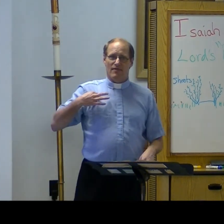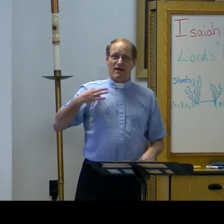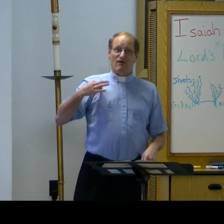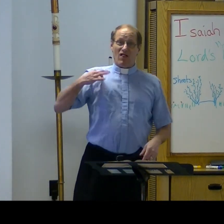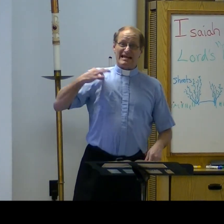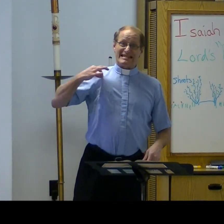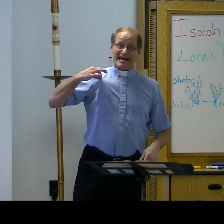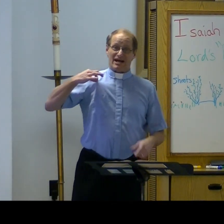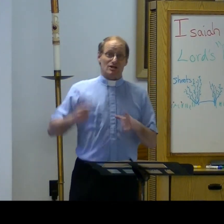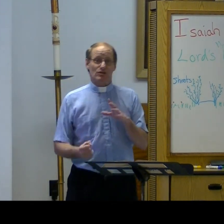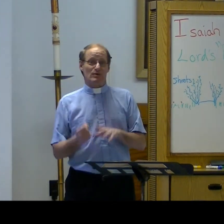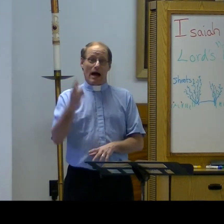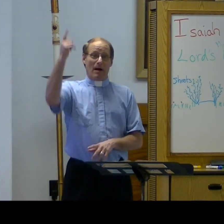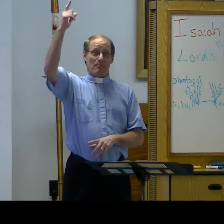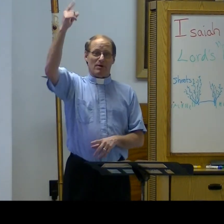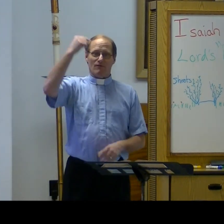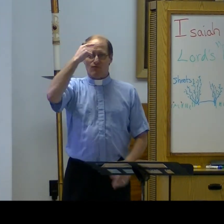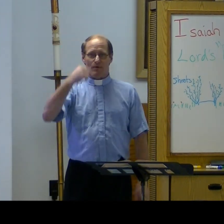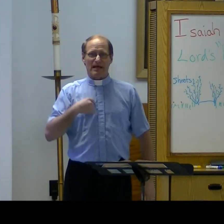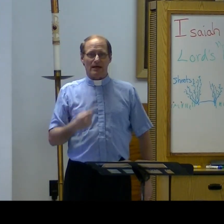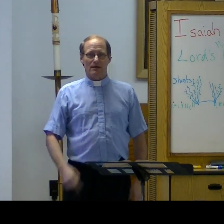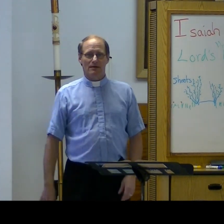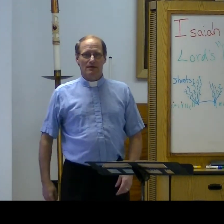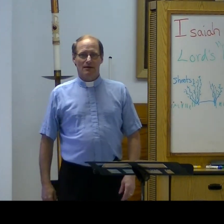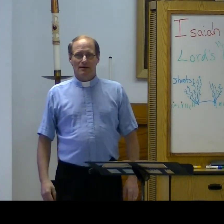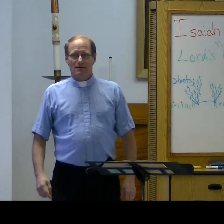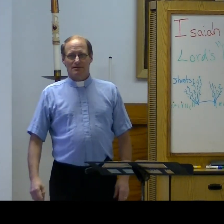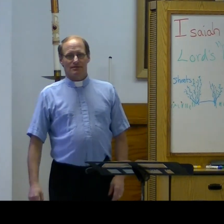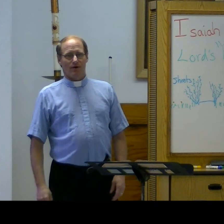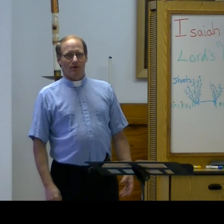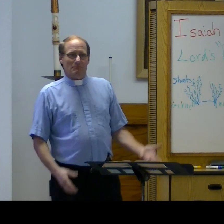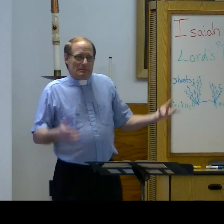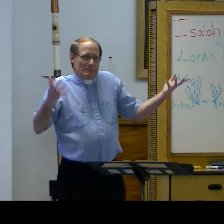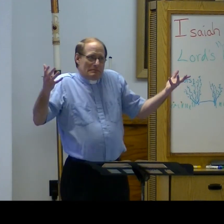they volunteered to come up for me. So,